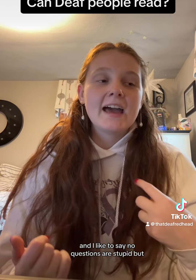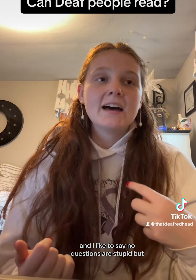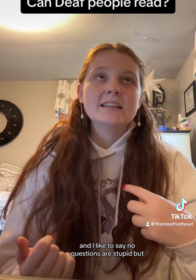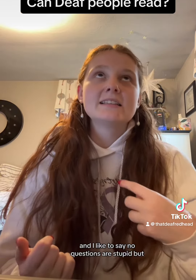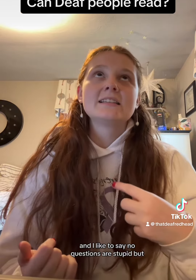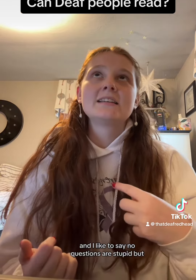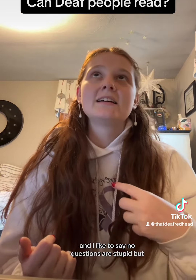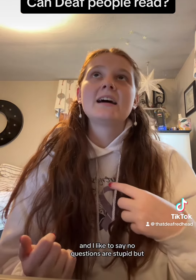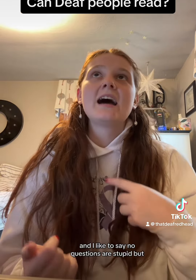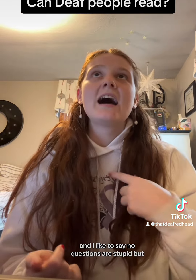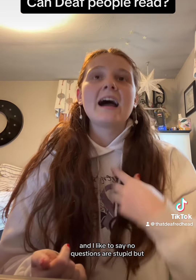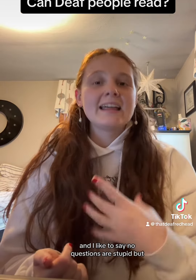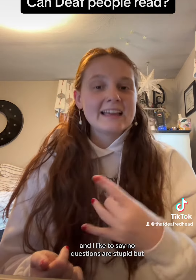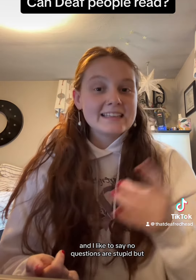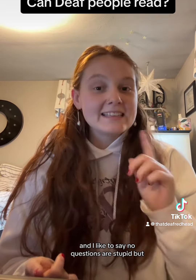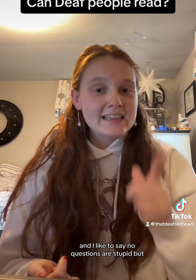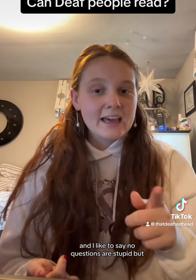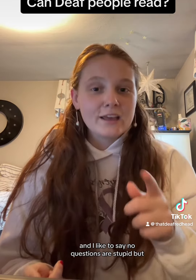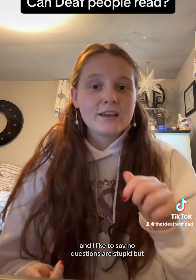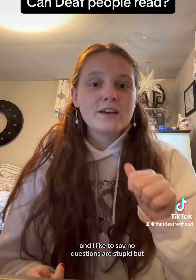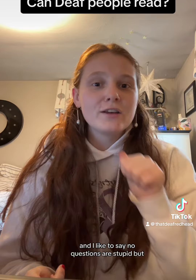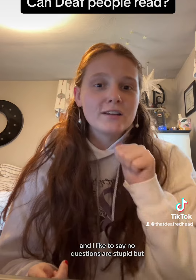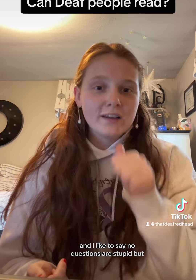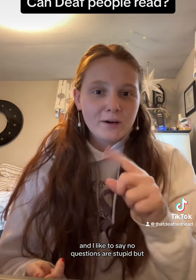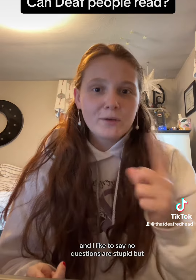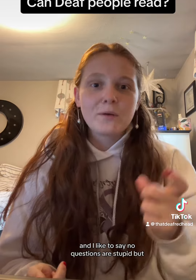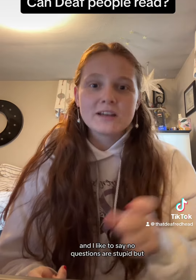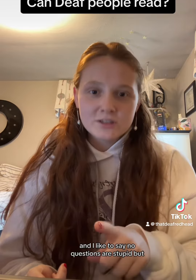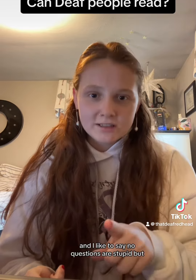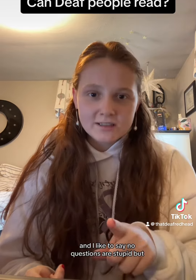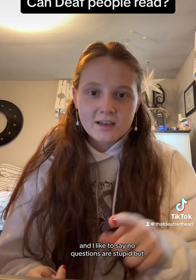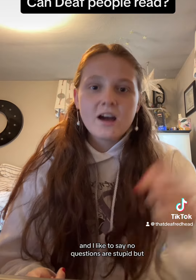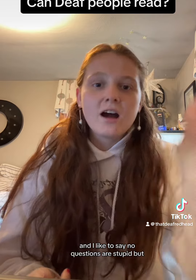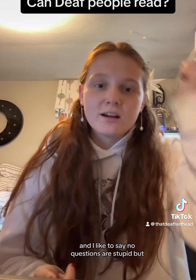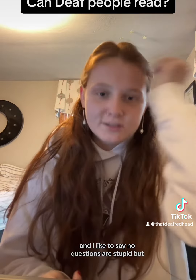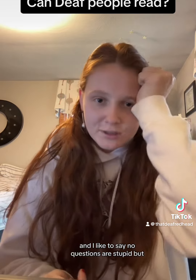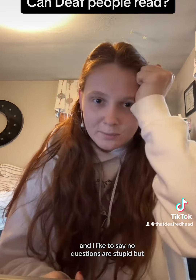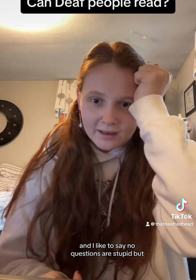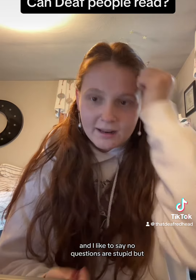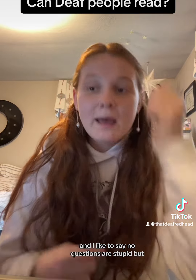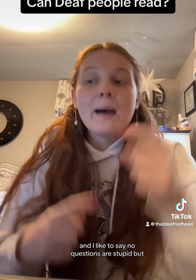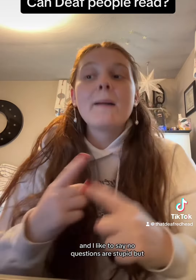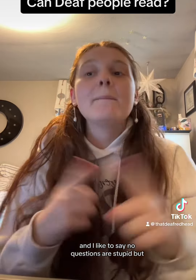and I like to say no questions are stupid, but